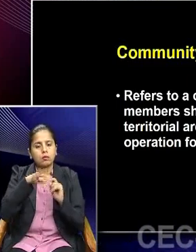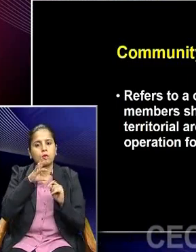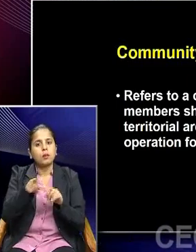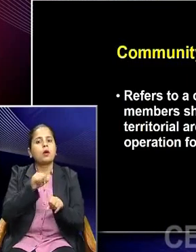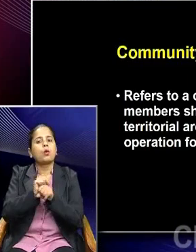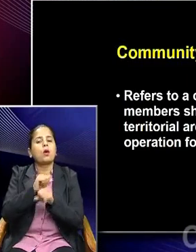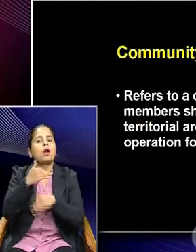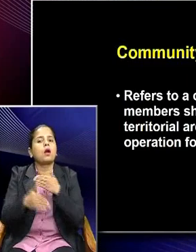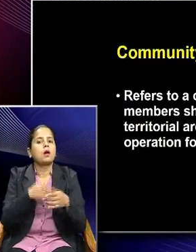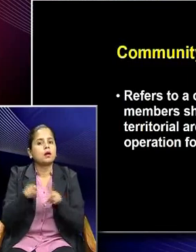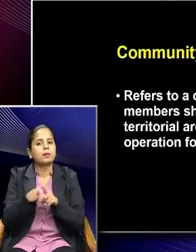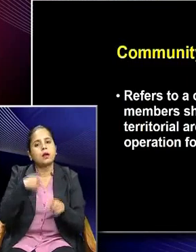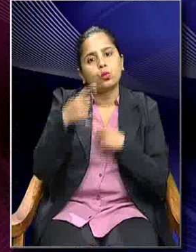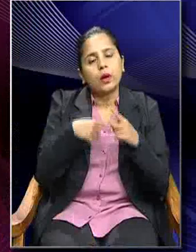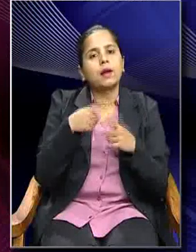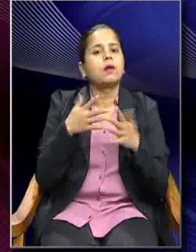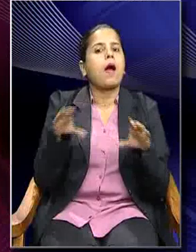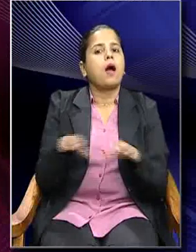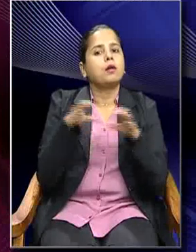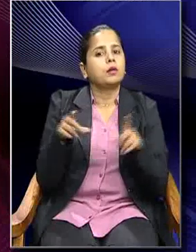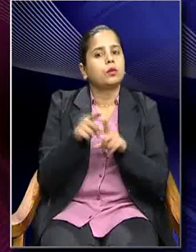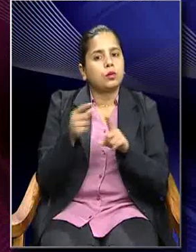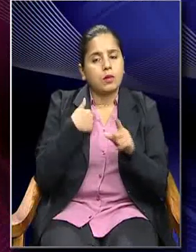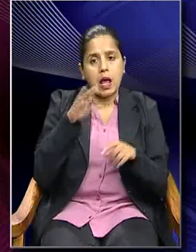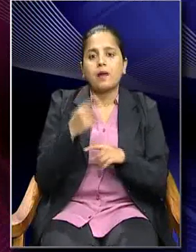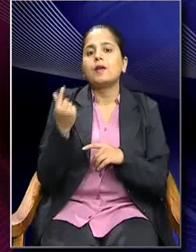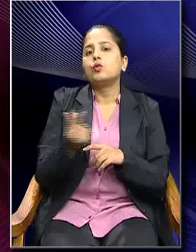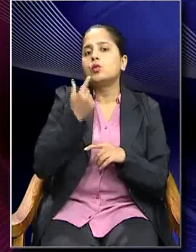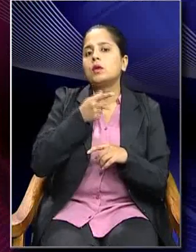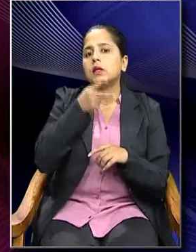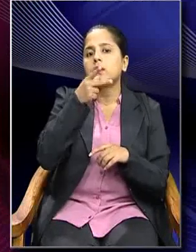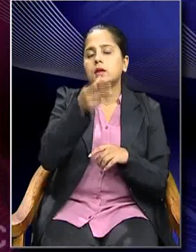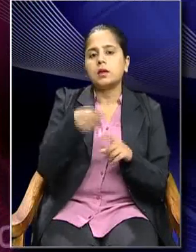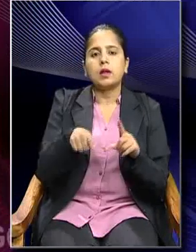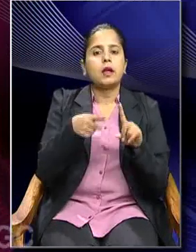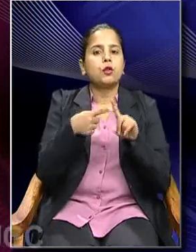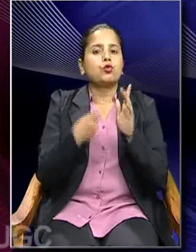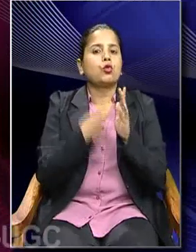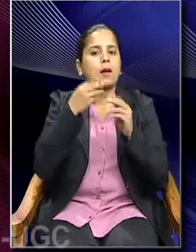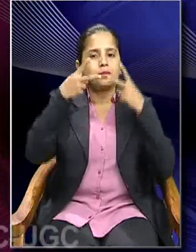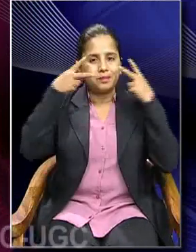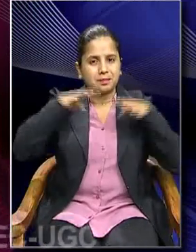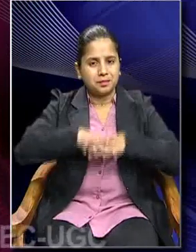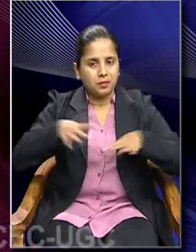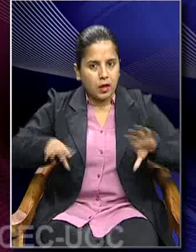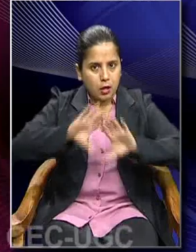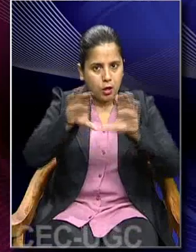for daily activities. So we have used the terms for, say, the tribal community